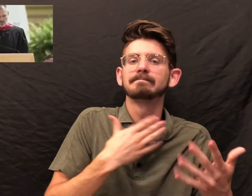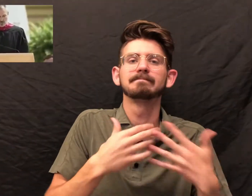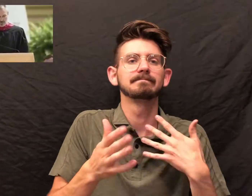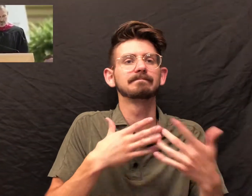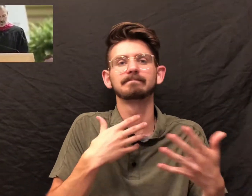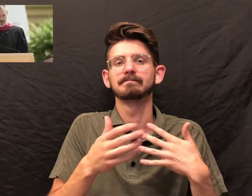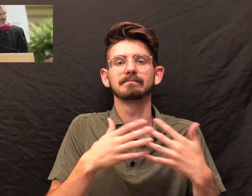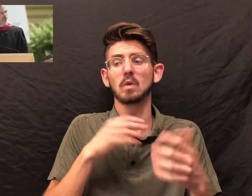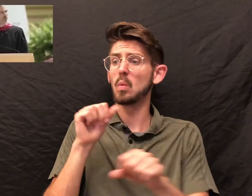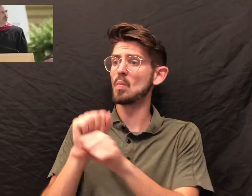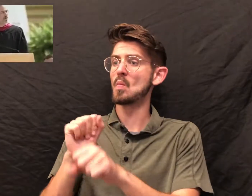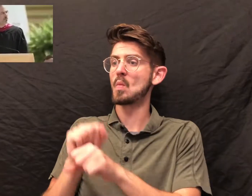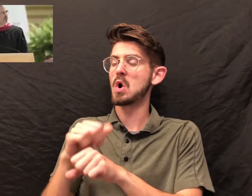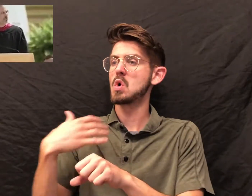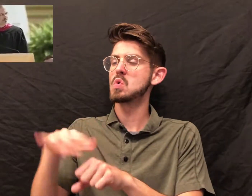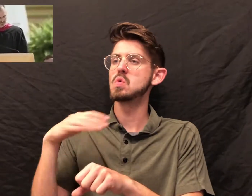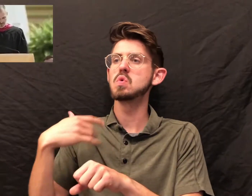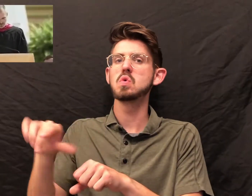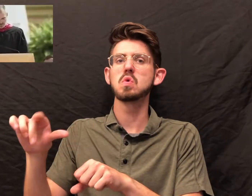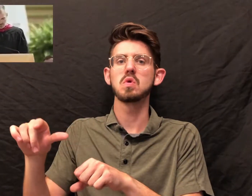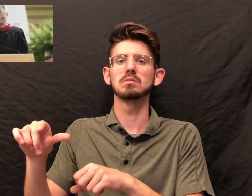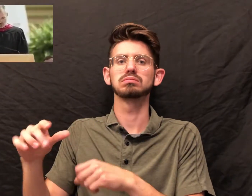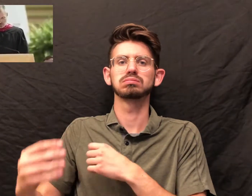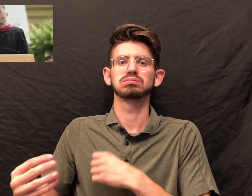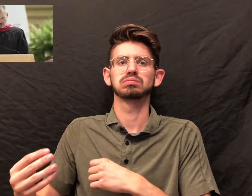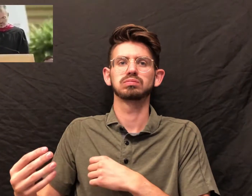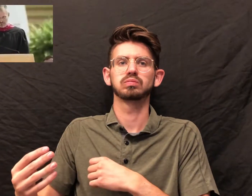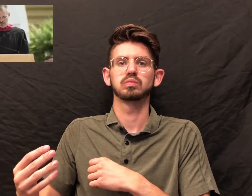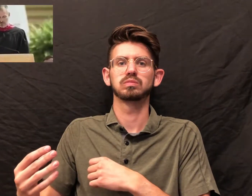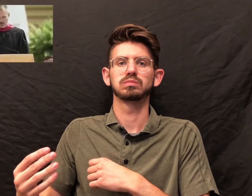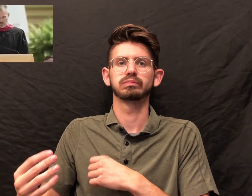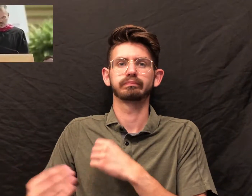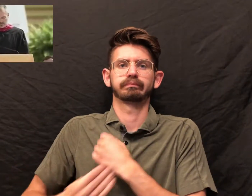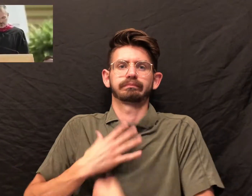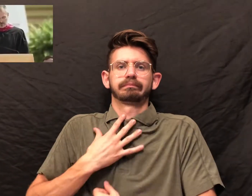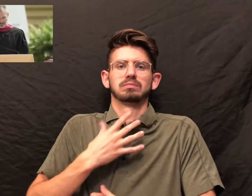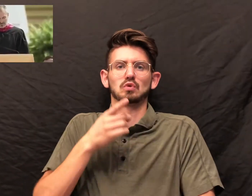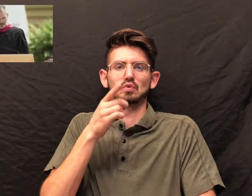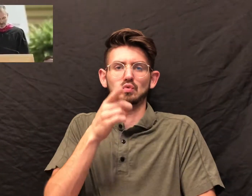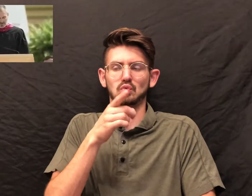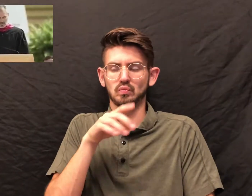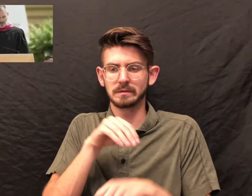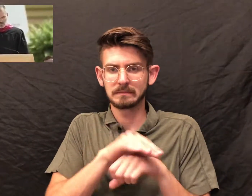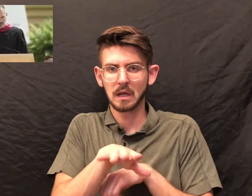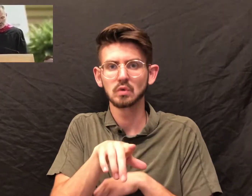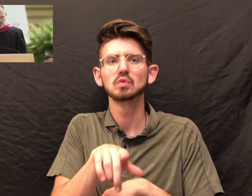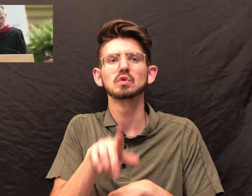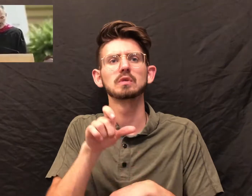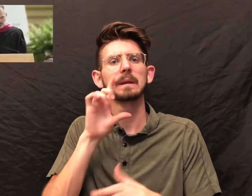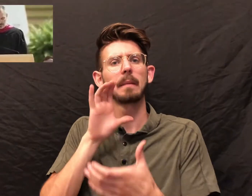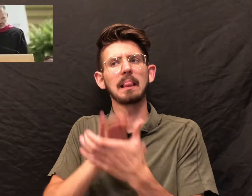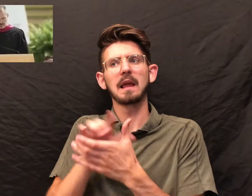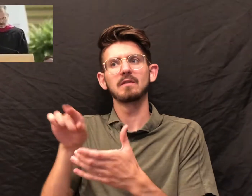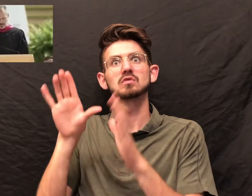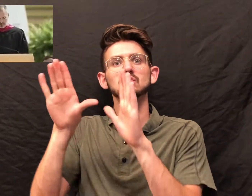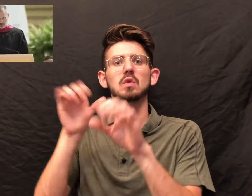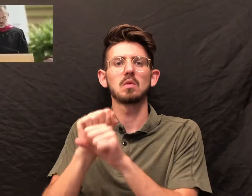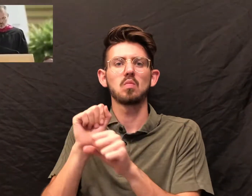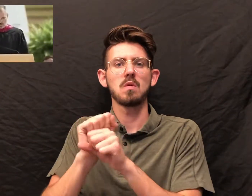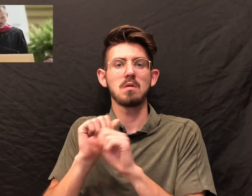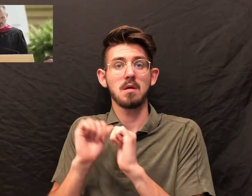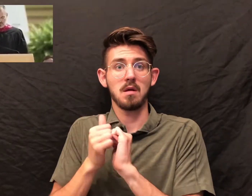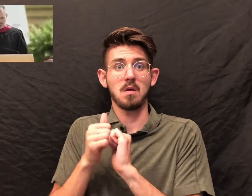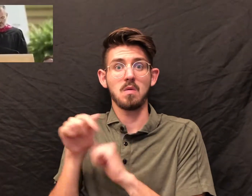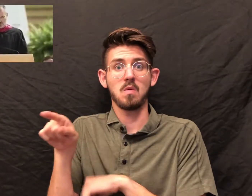is going to fill a large part of your life. And the only way to be truly satisfied is to do what you believe is great work. And the only way to do great